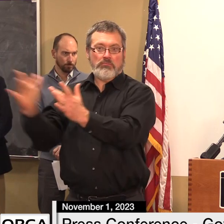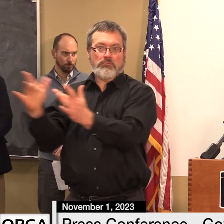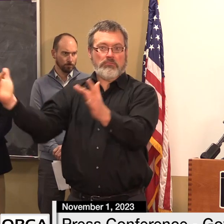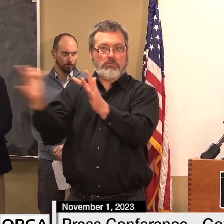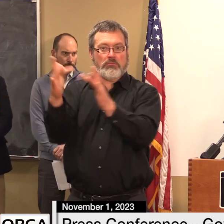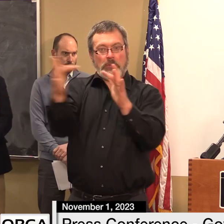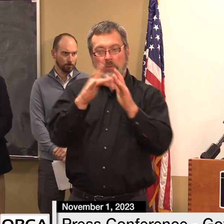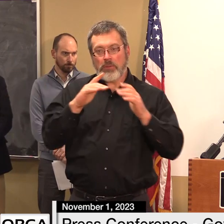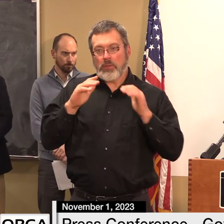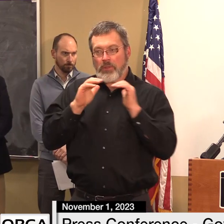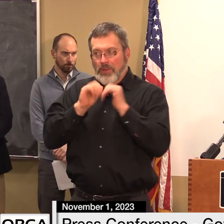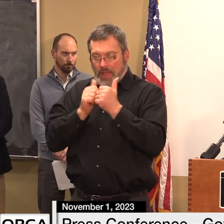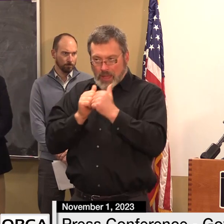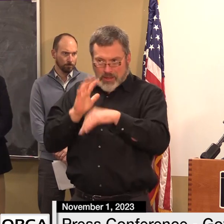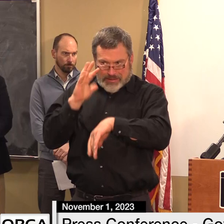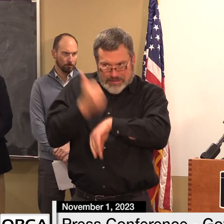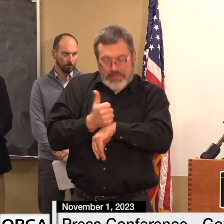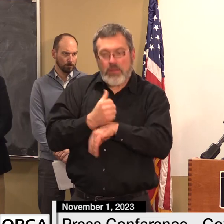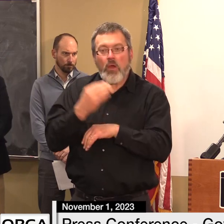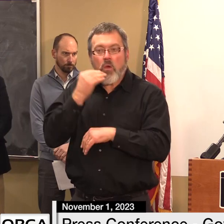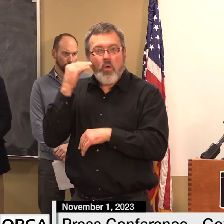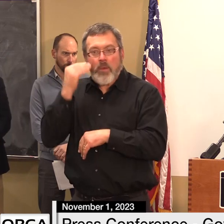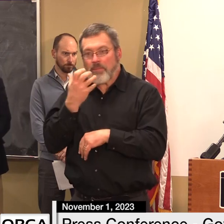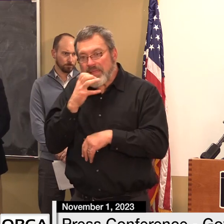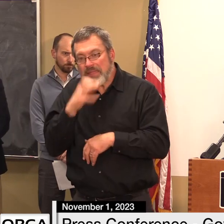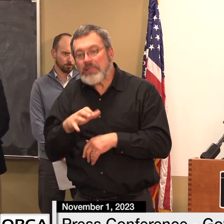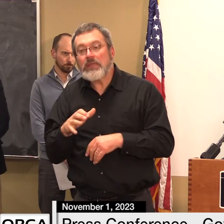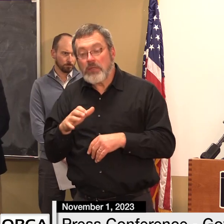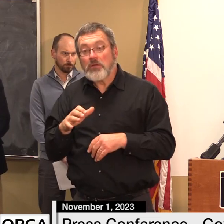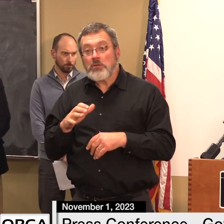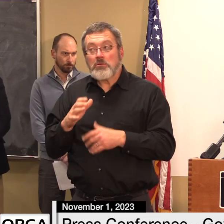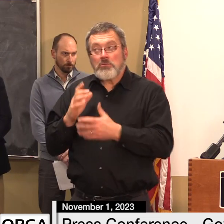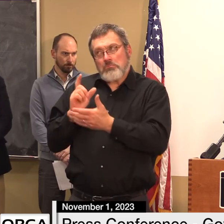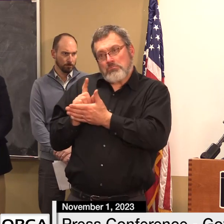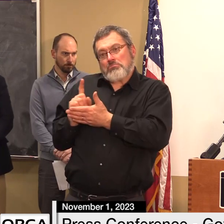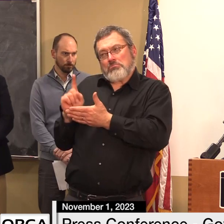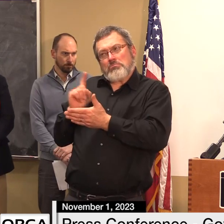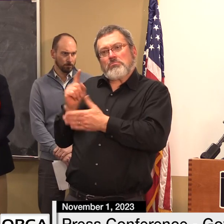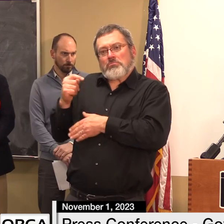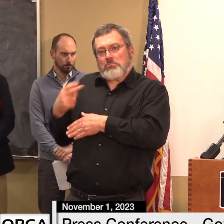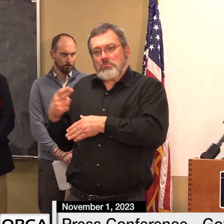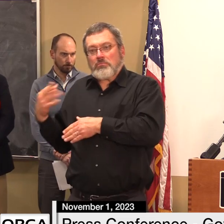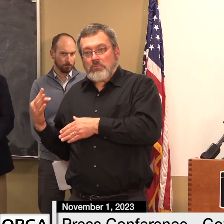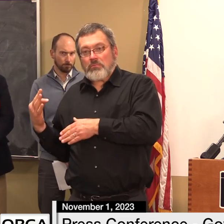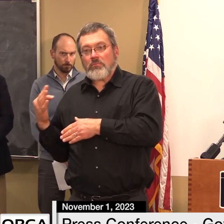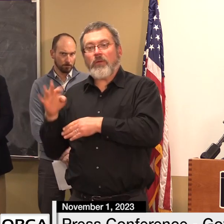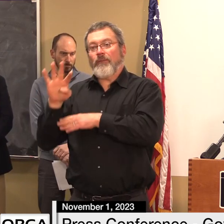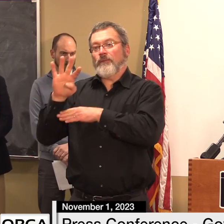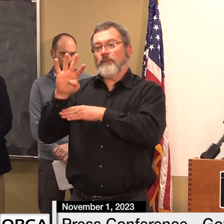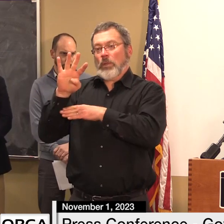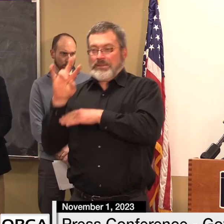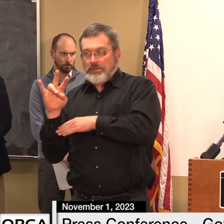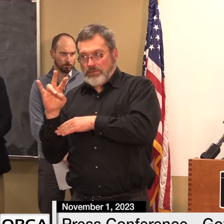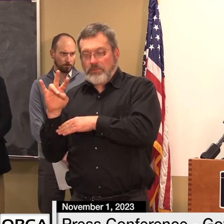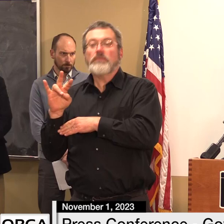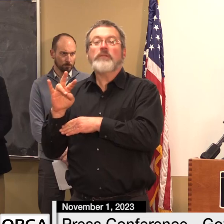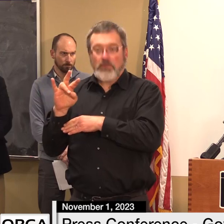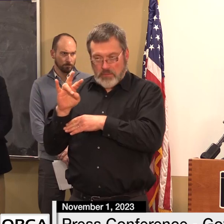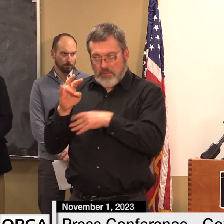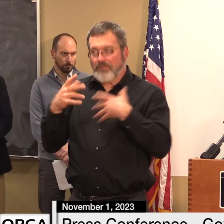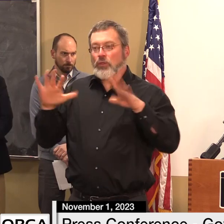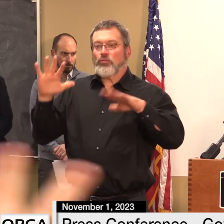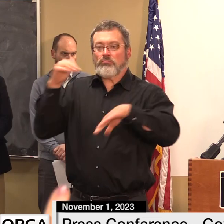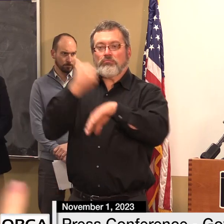systems fixed. As of the end of last week, 47 of those now have working systems, with 33